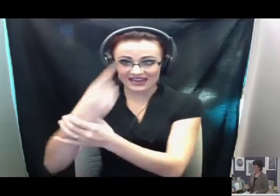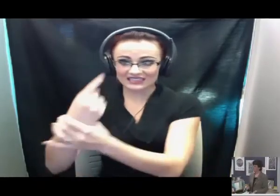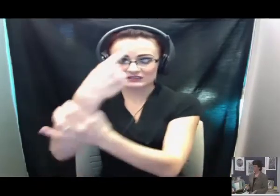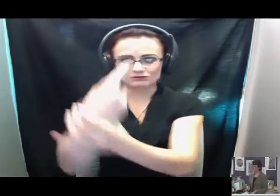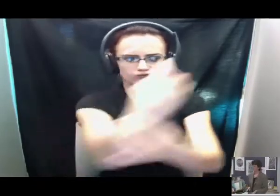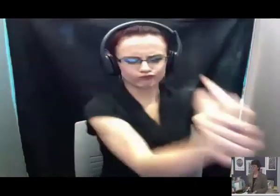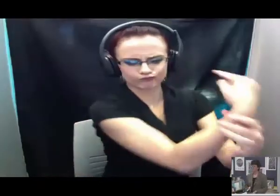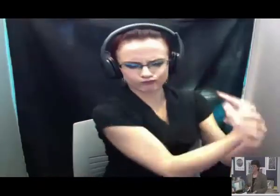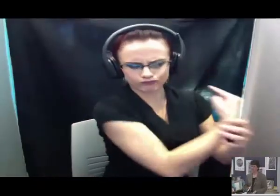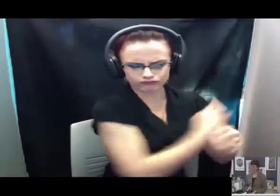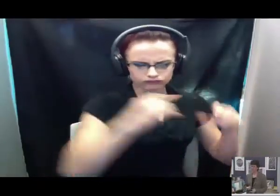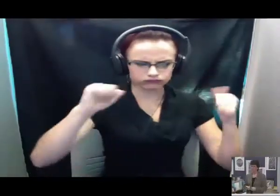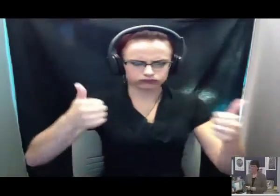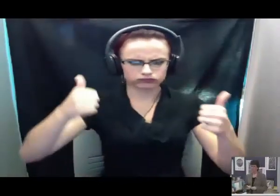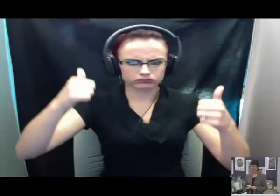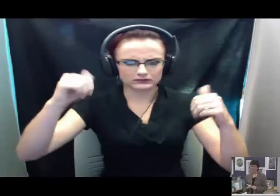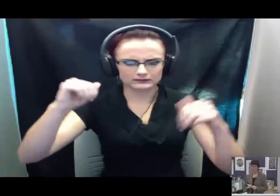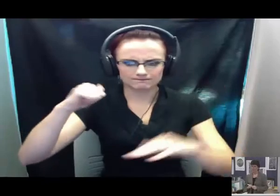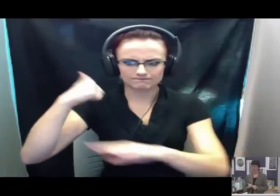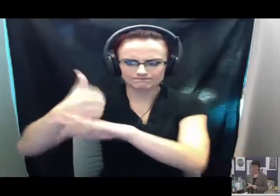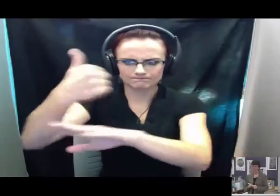cannons pointed down at the city.